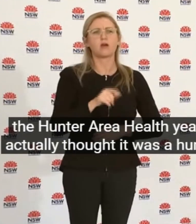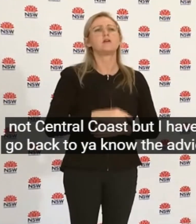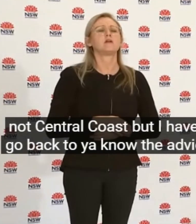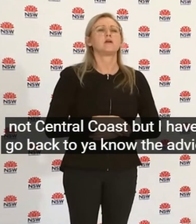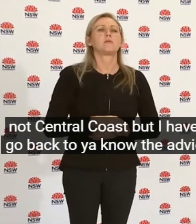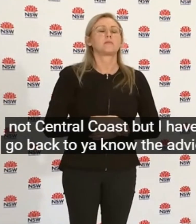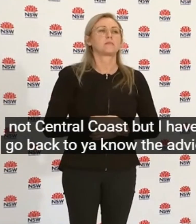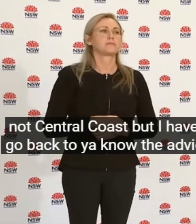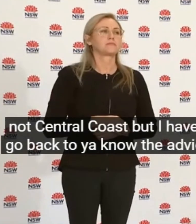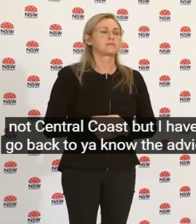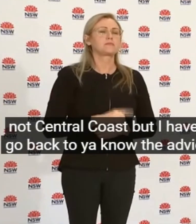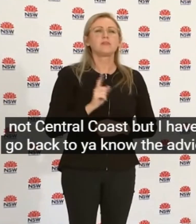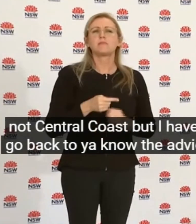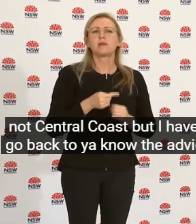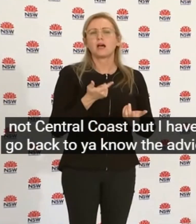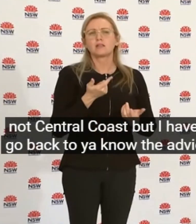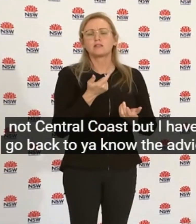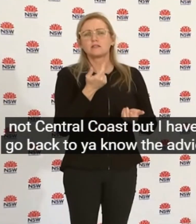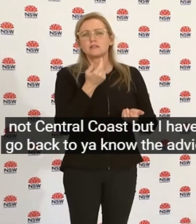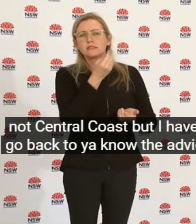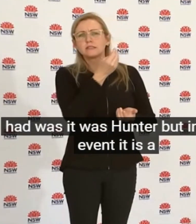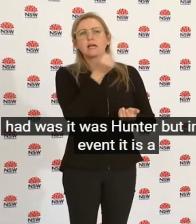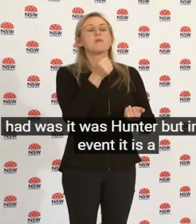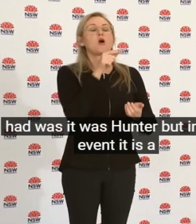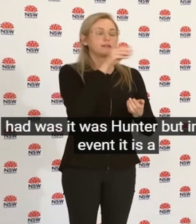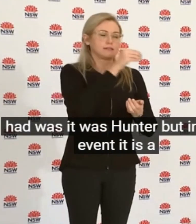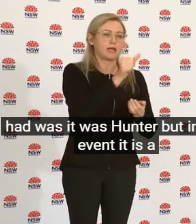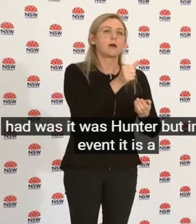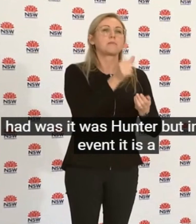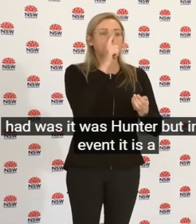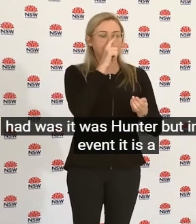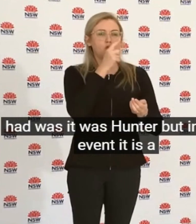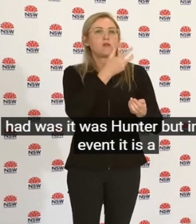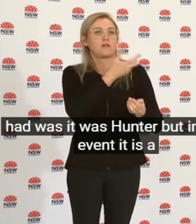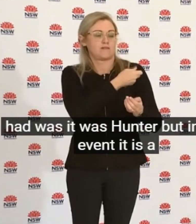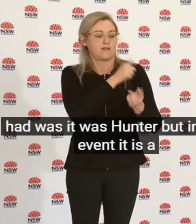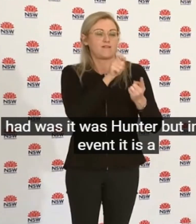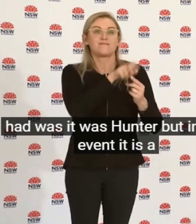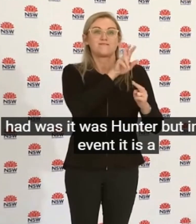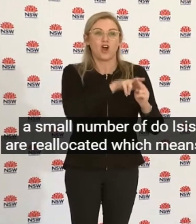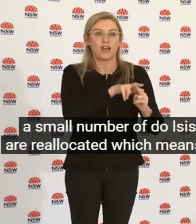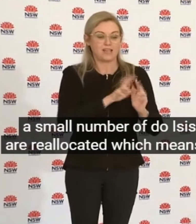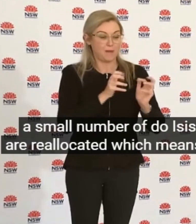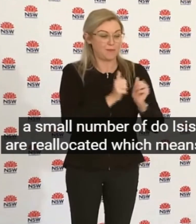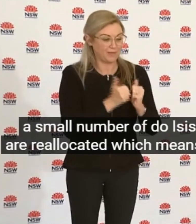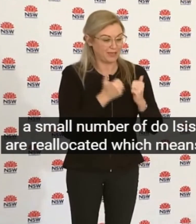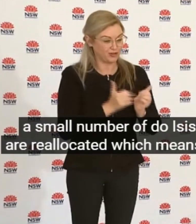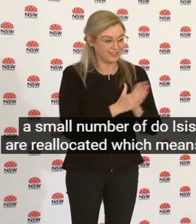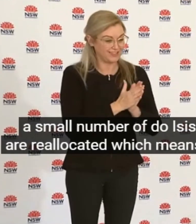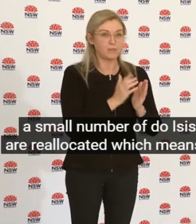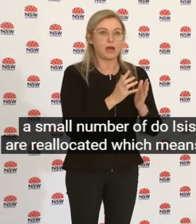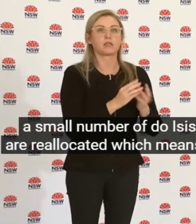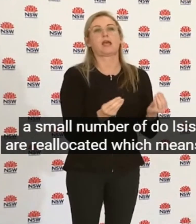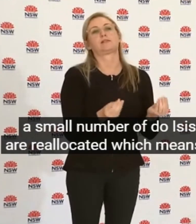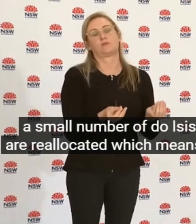a small number of doses that are reallocated, which means some people have to wait a few more extra weeks. But what it also means is that we can contain